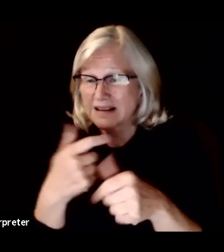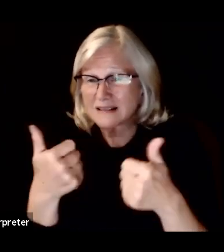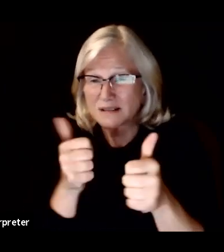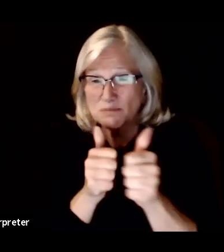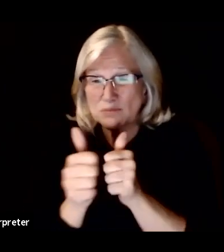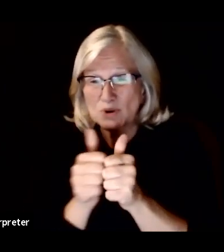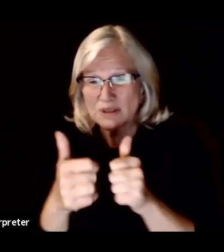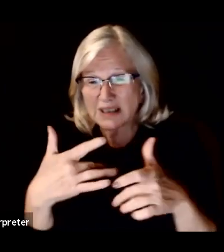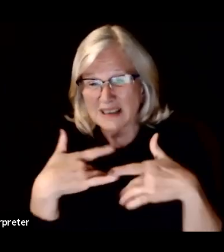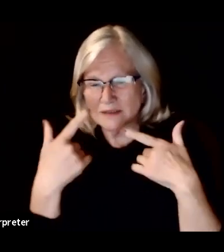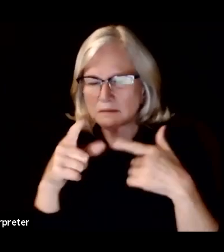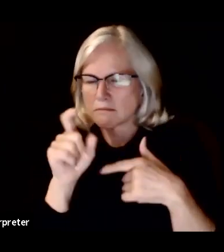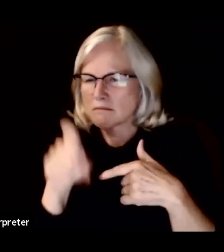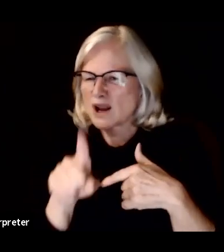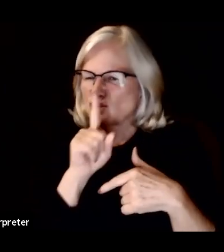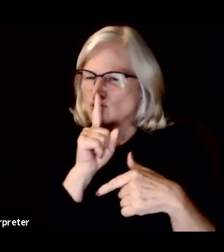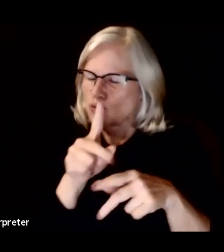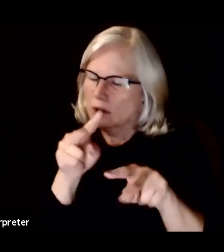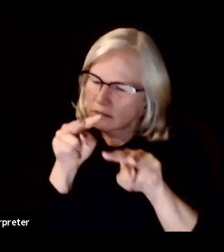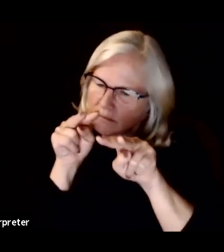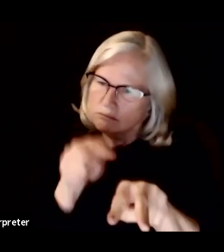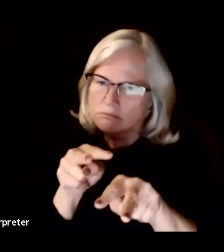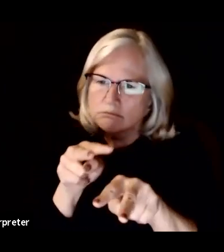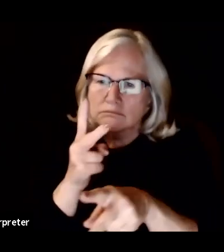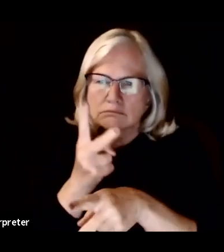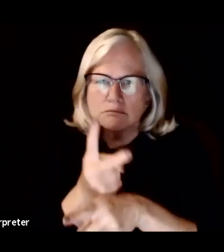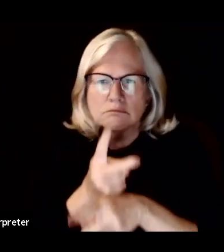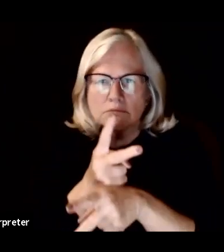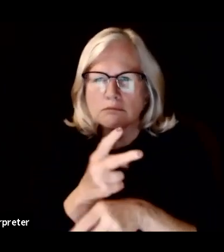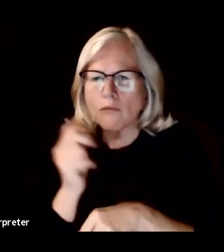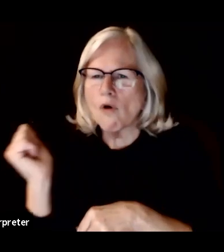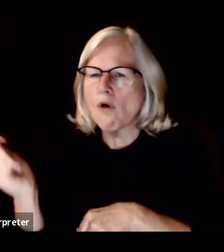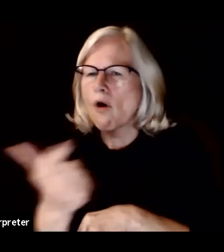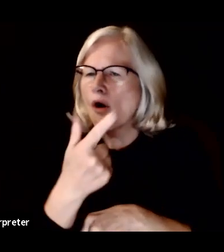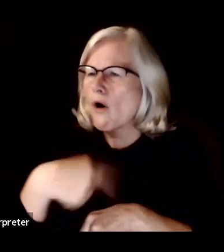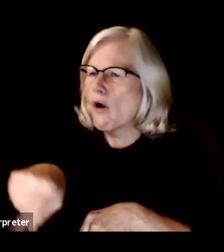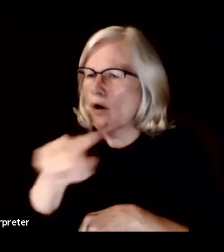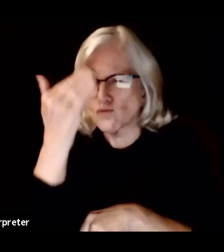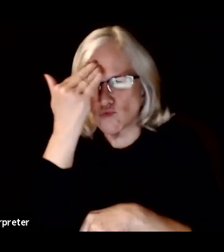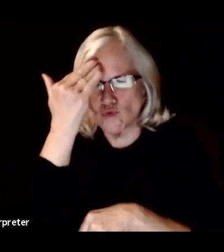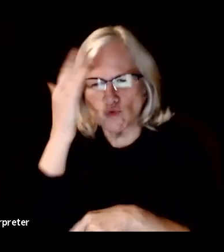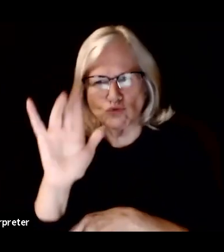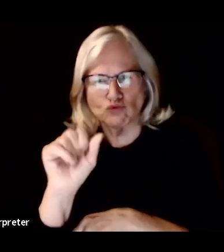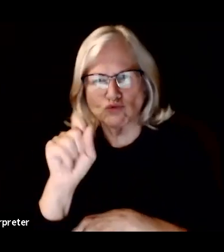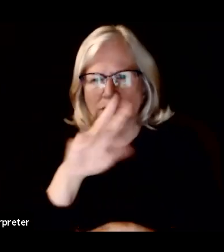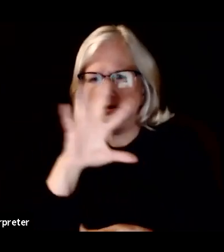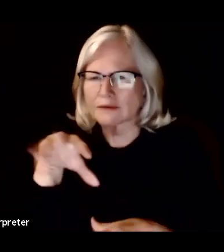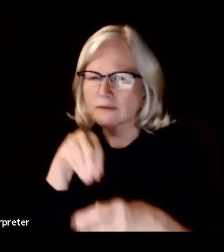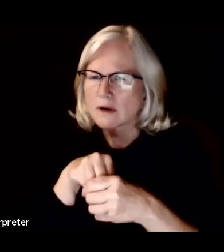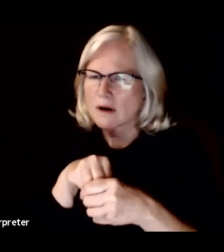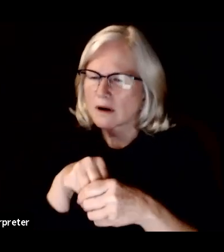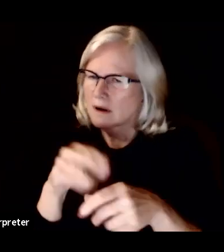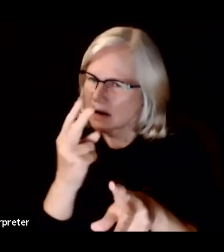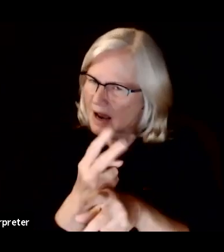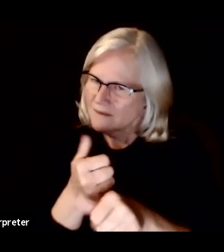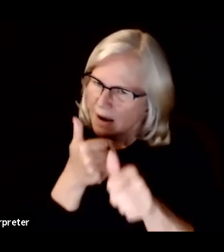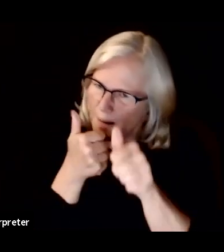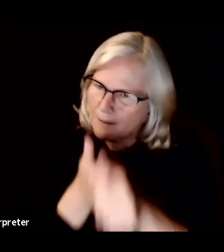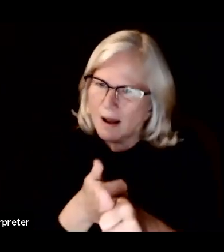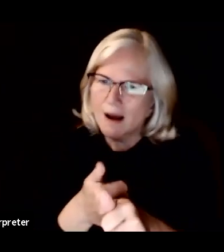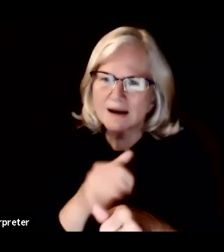everybody be aware of the risk and really pay close attention and comply with social distancing and mask wearing guidance.